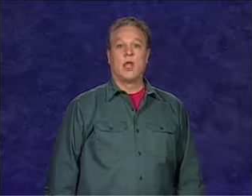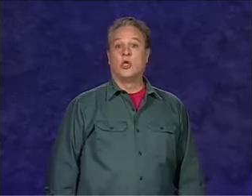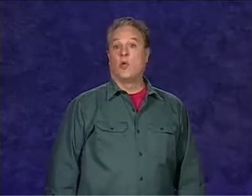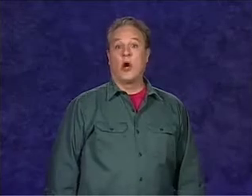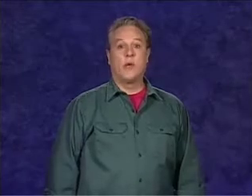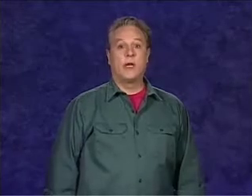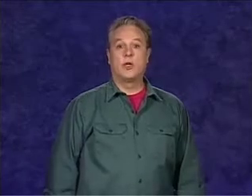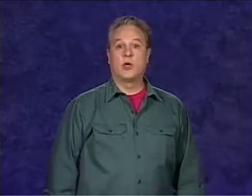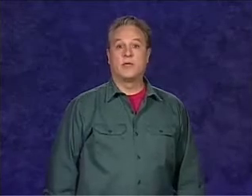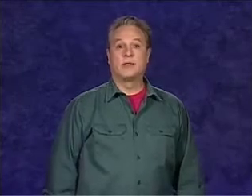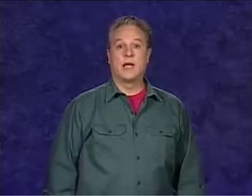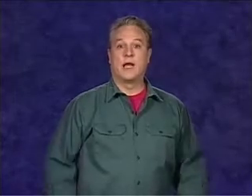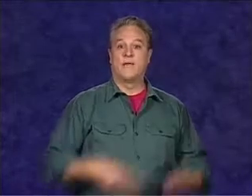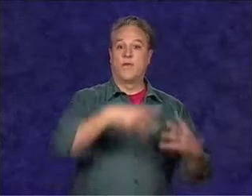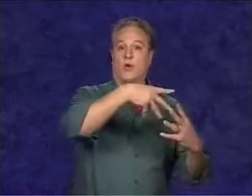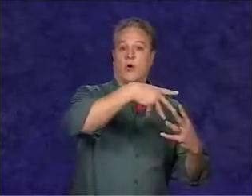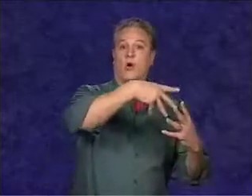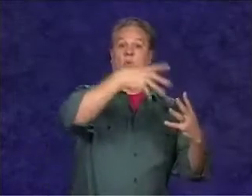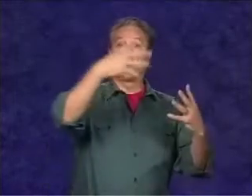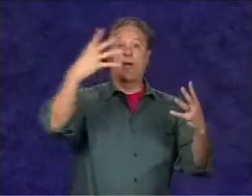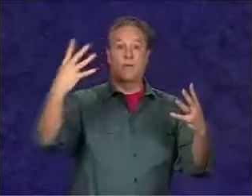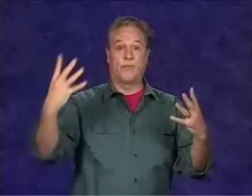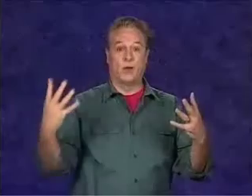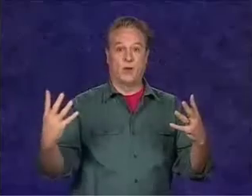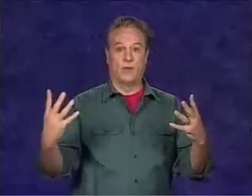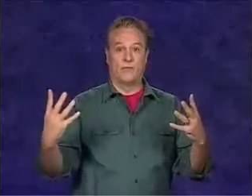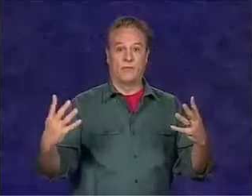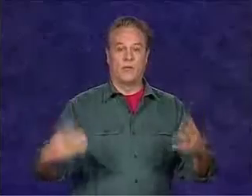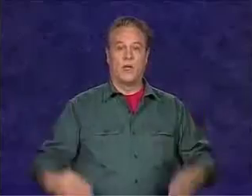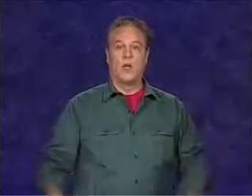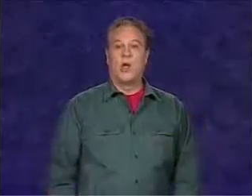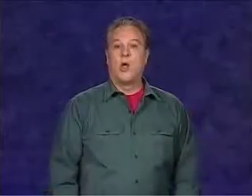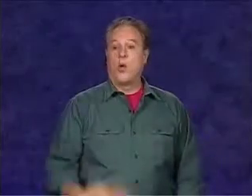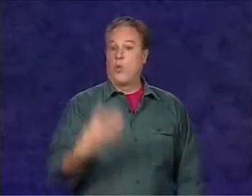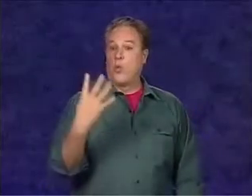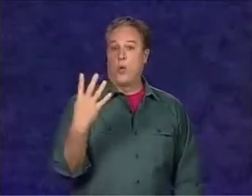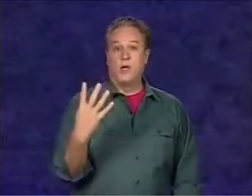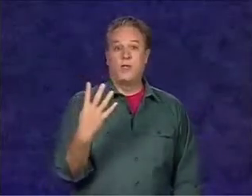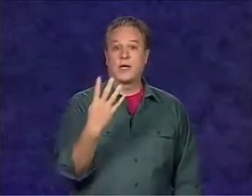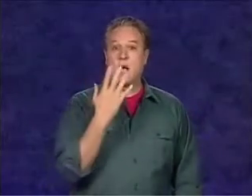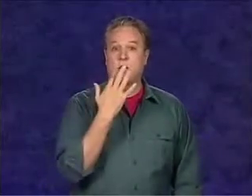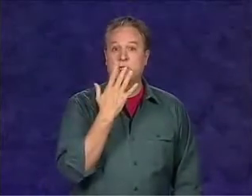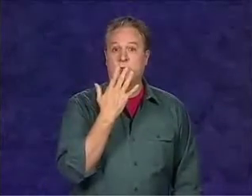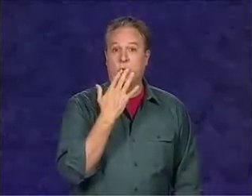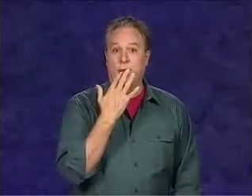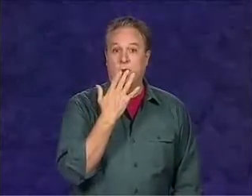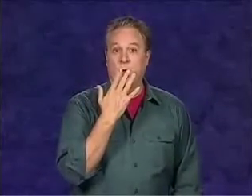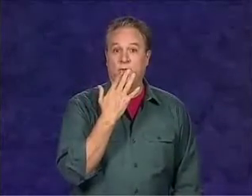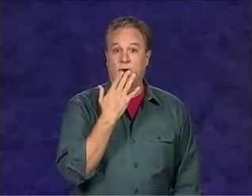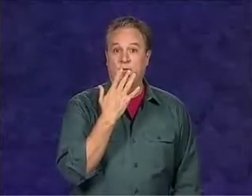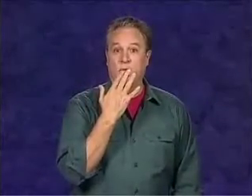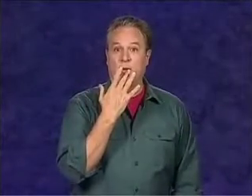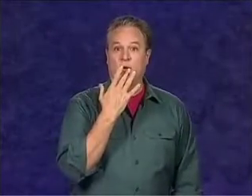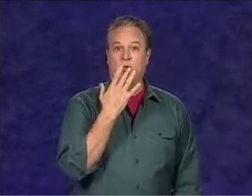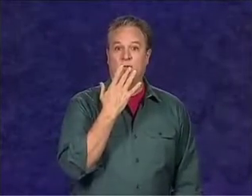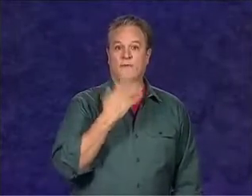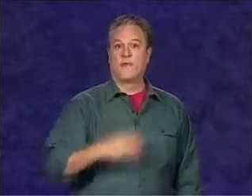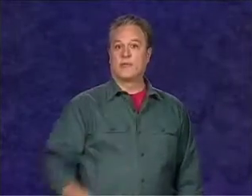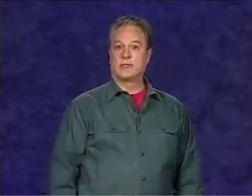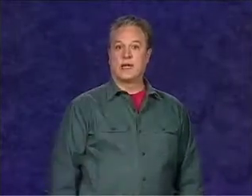You already learned the sign for rainbow. Wiggle the colors of the rainbow in front of your mouth for the